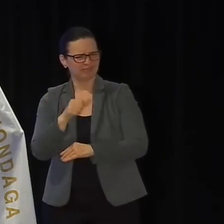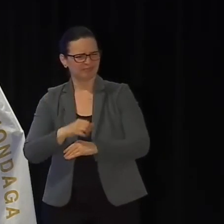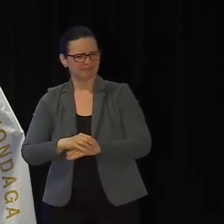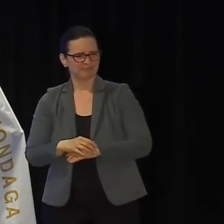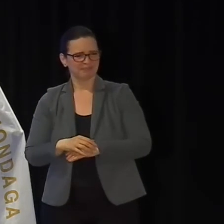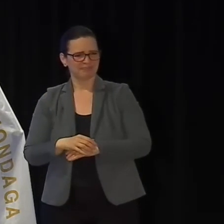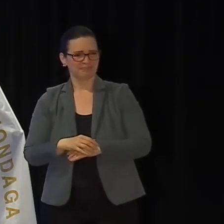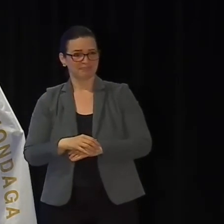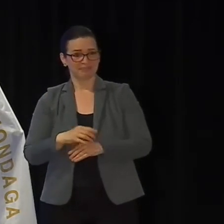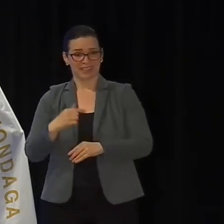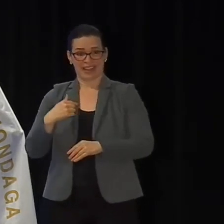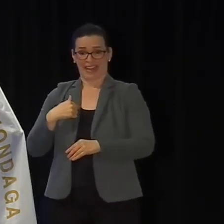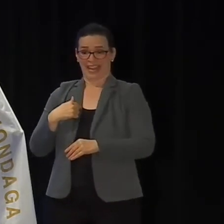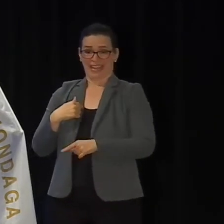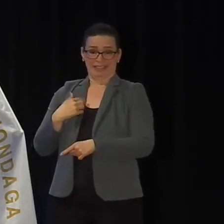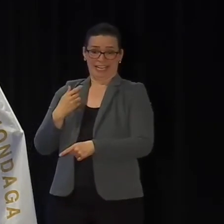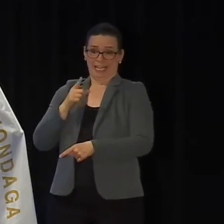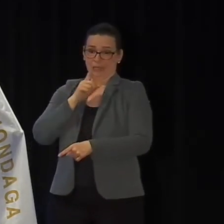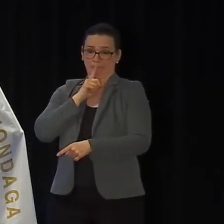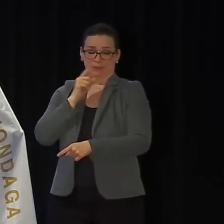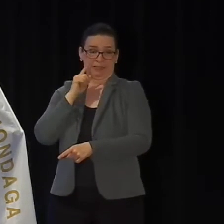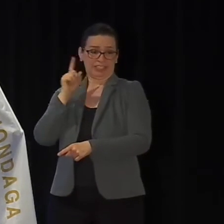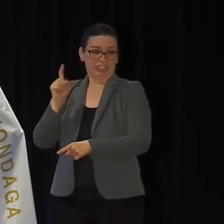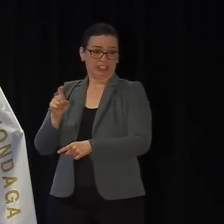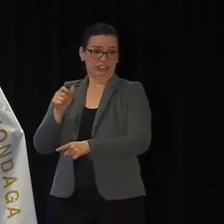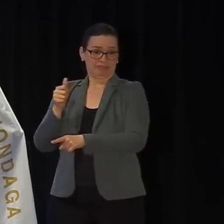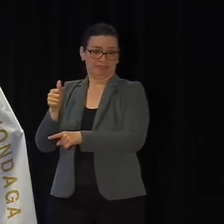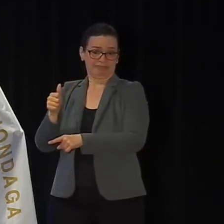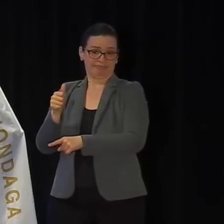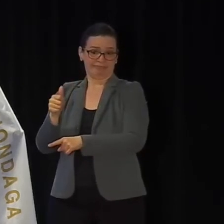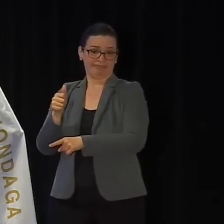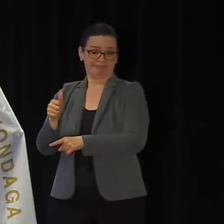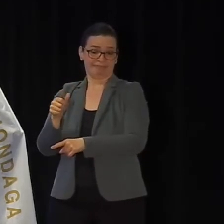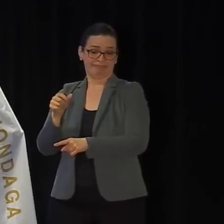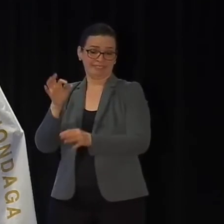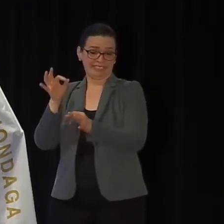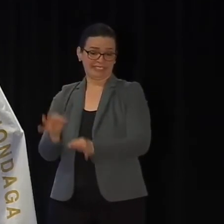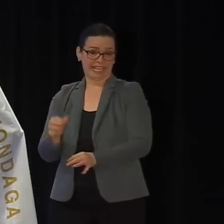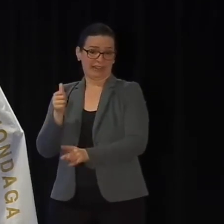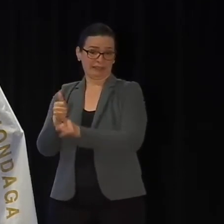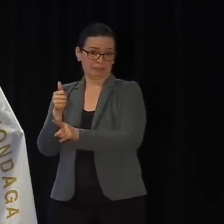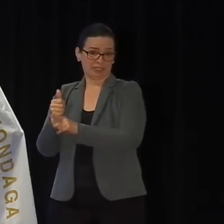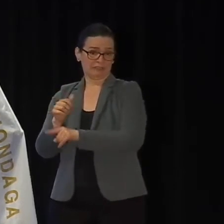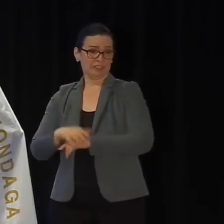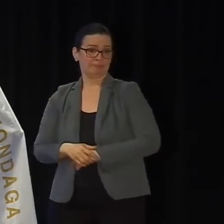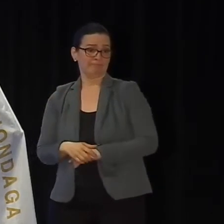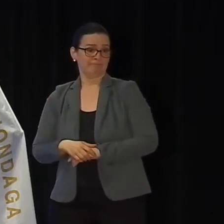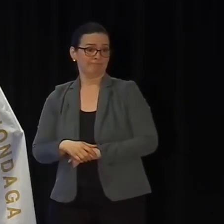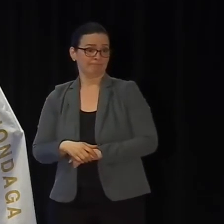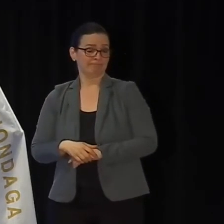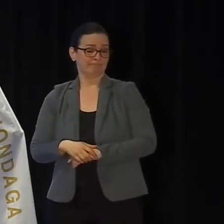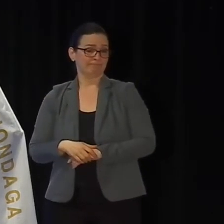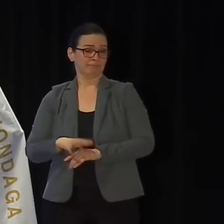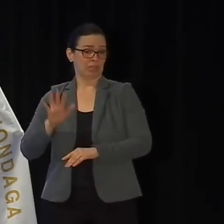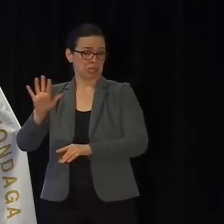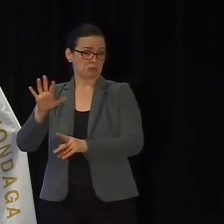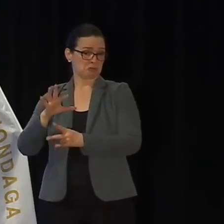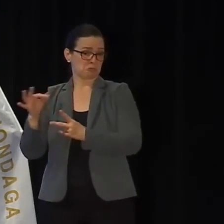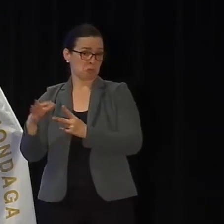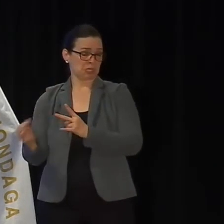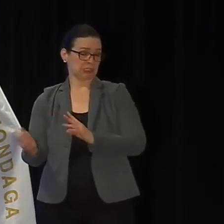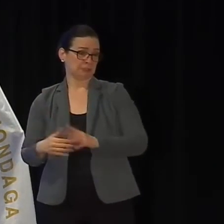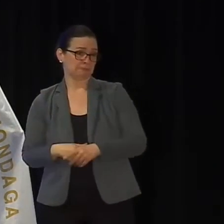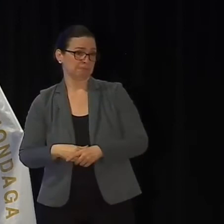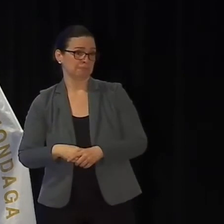data. It's to suggest that COVID is stronger at 11:05 than 10:55, right? It just